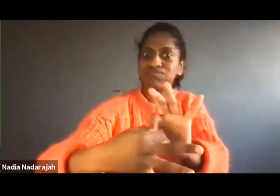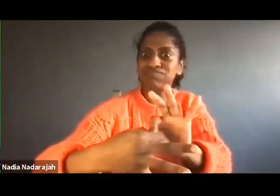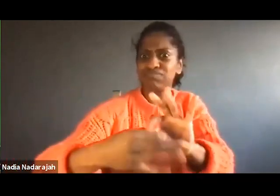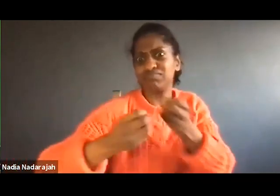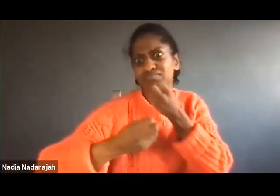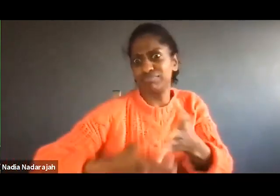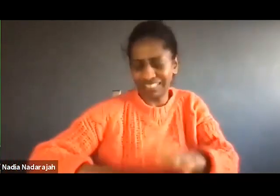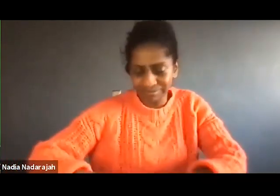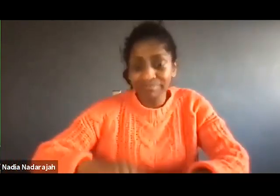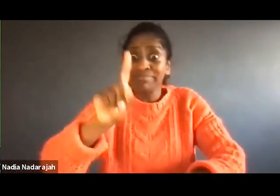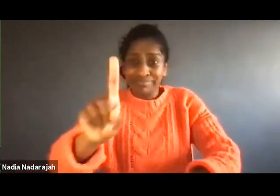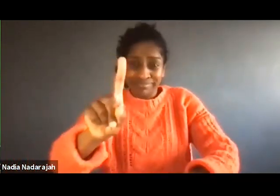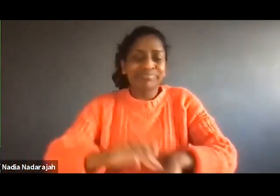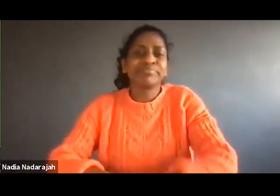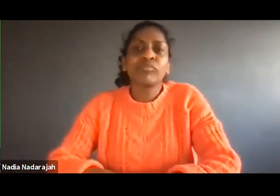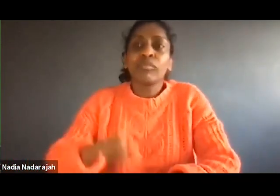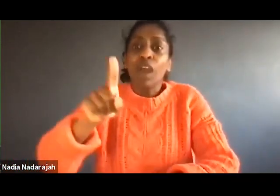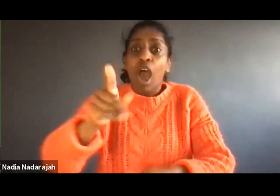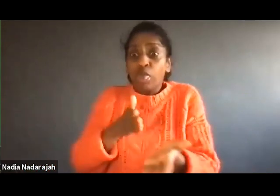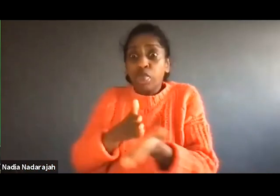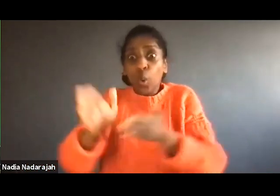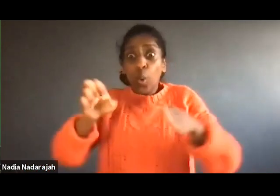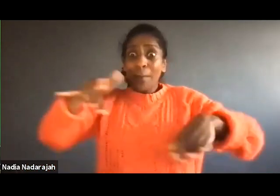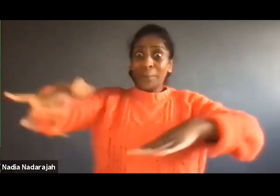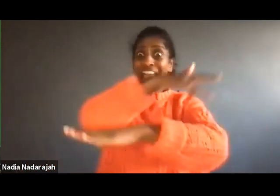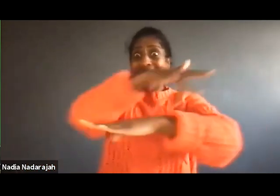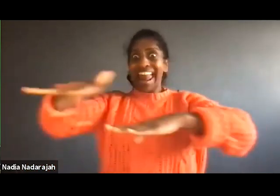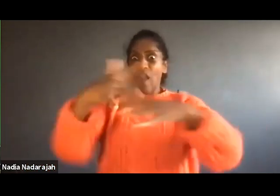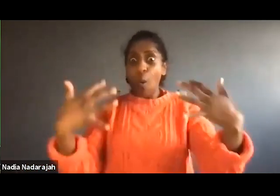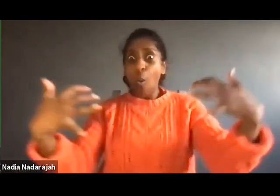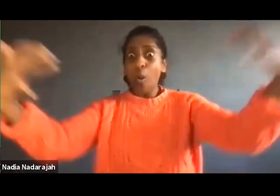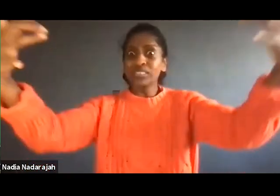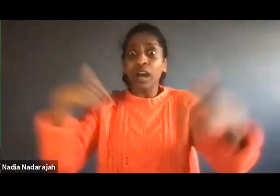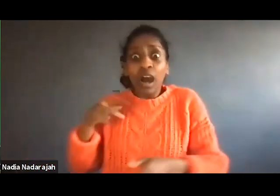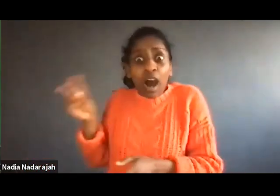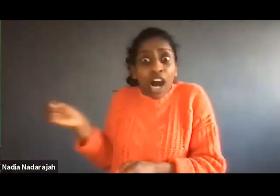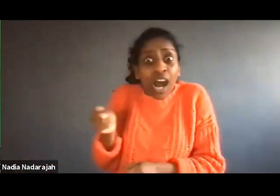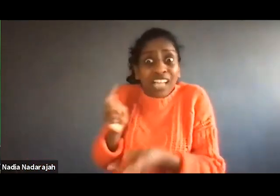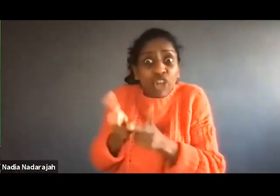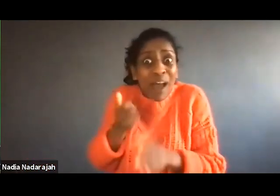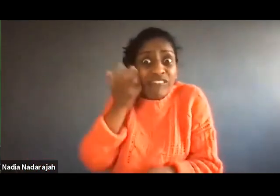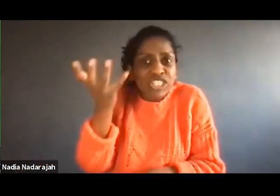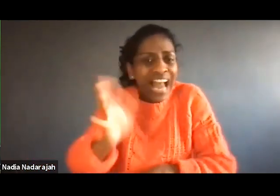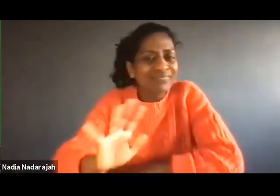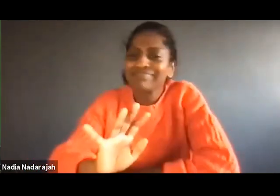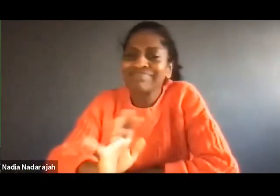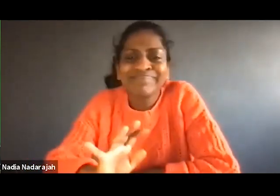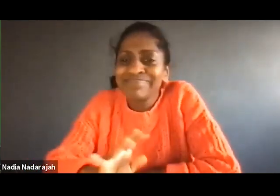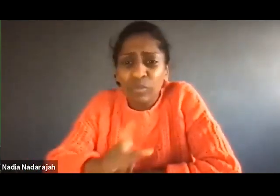What happens is the theatre pays one interpreter and I often pay the other for my Access to Work budget. And when you're